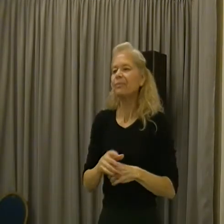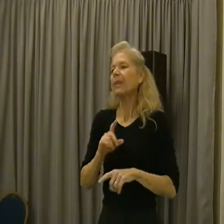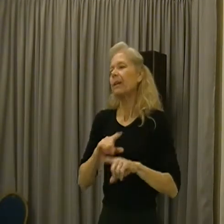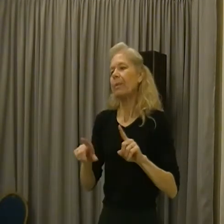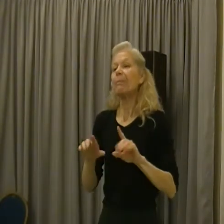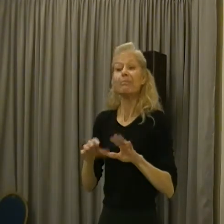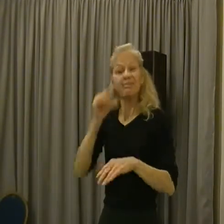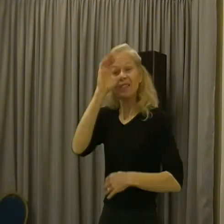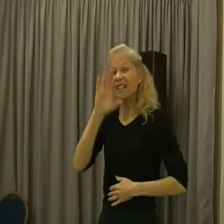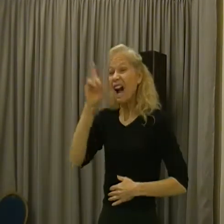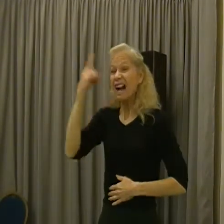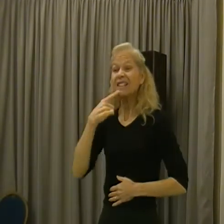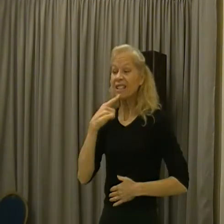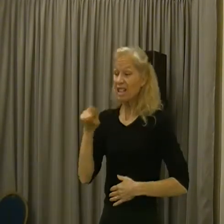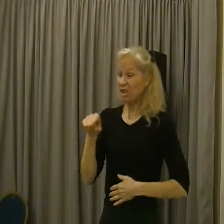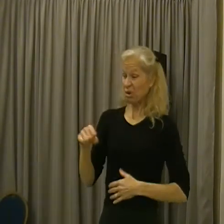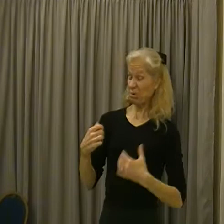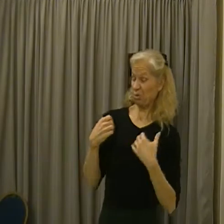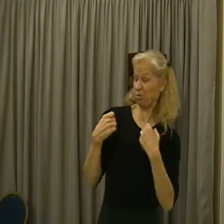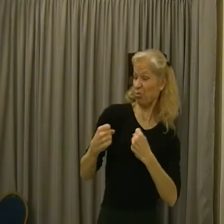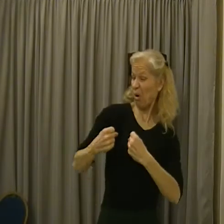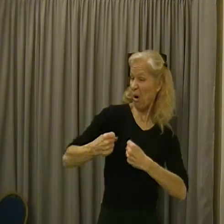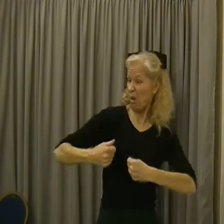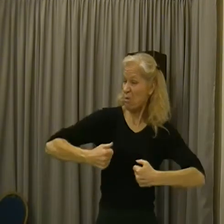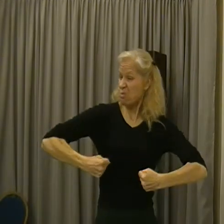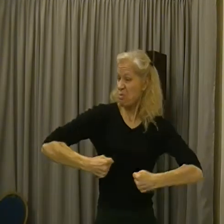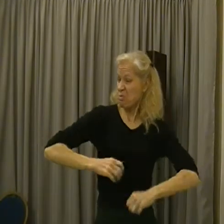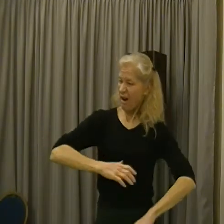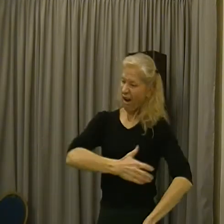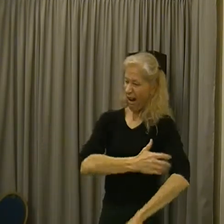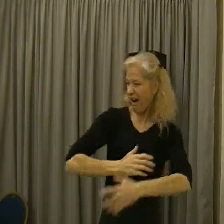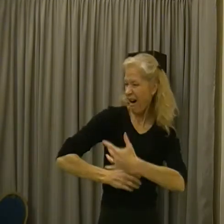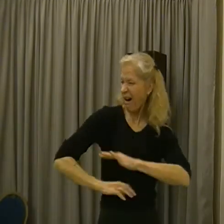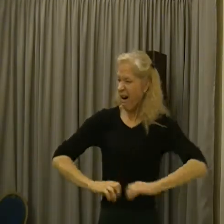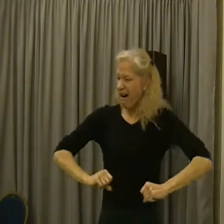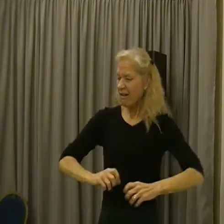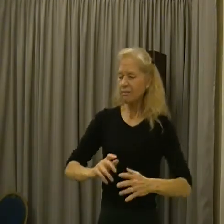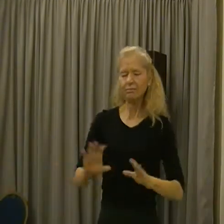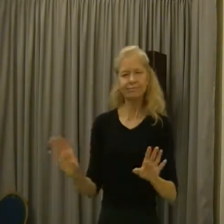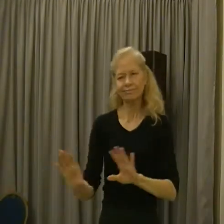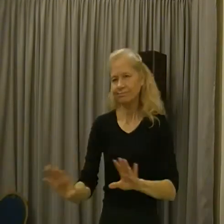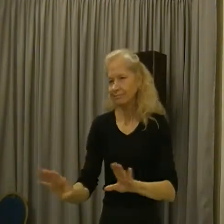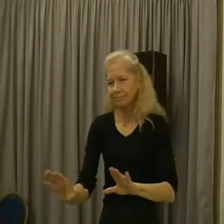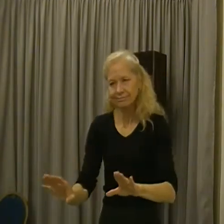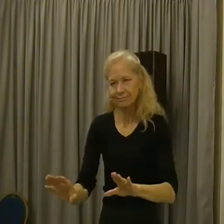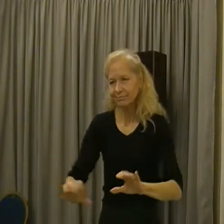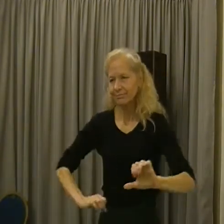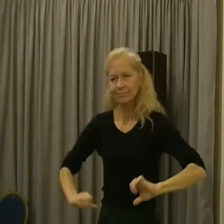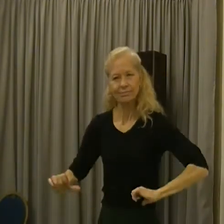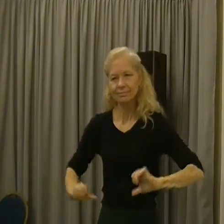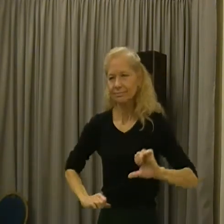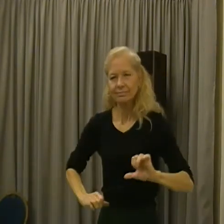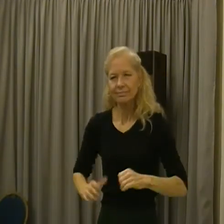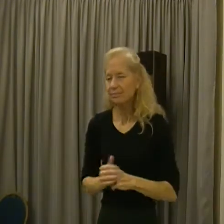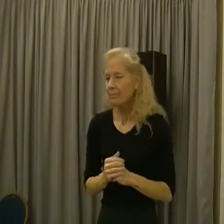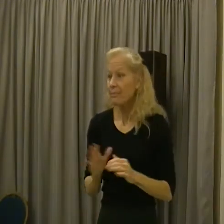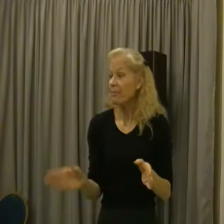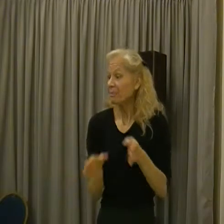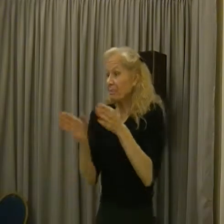wealth. And they find that it serves well because it takes the place of wisdom and strength. You see,